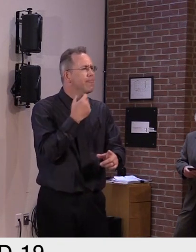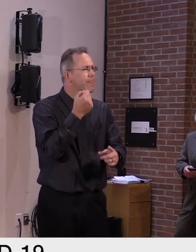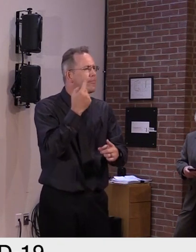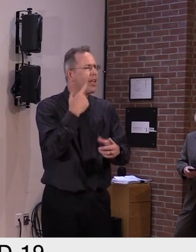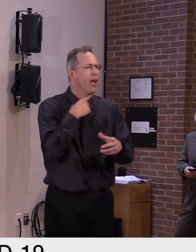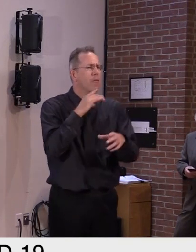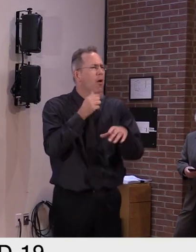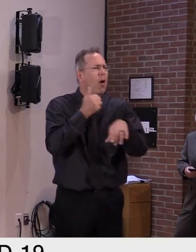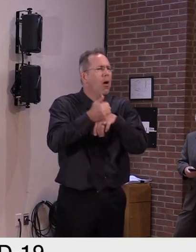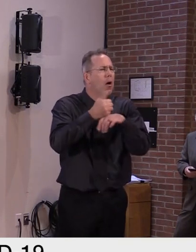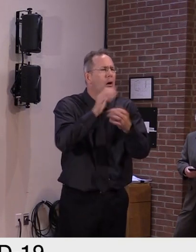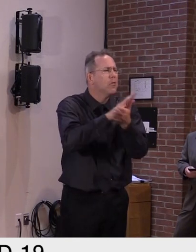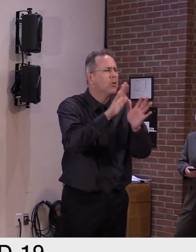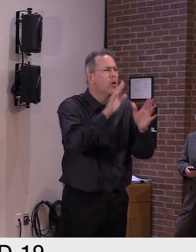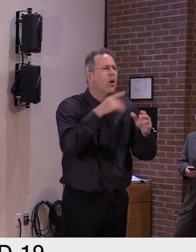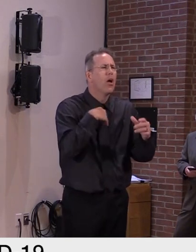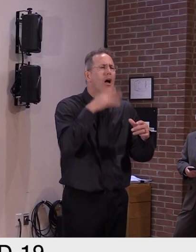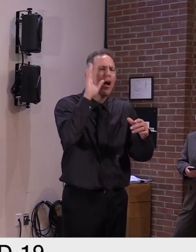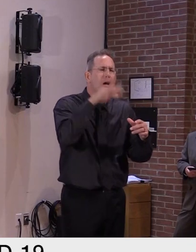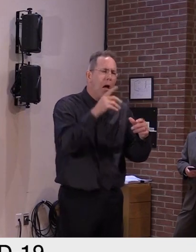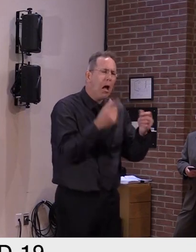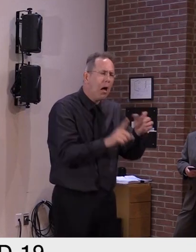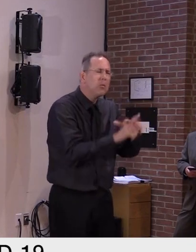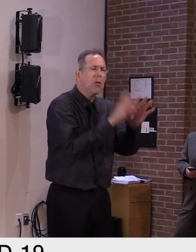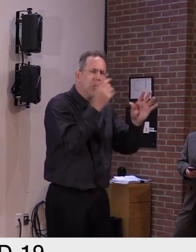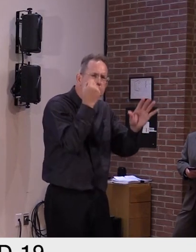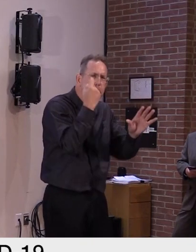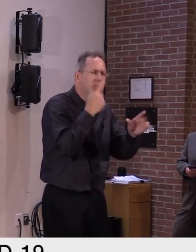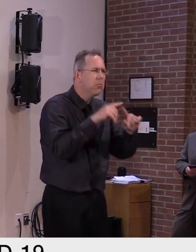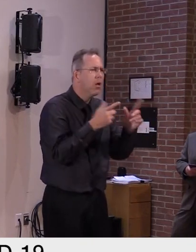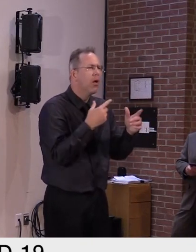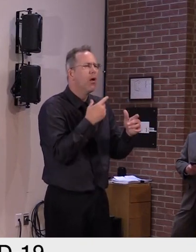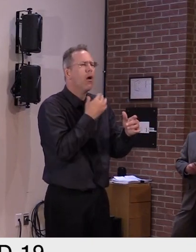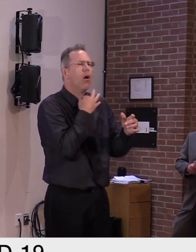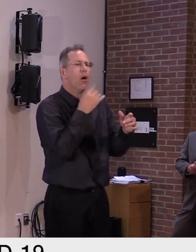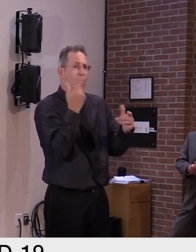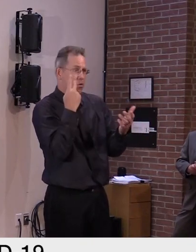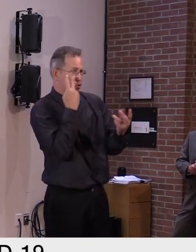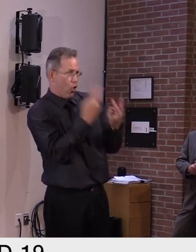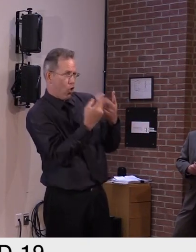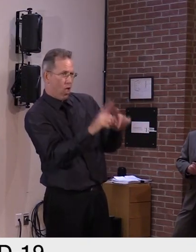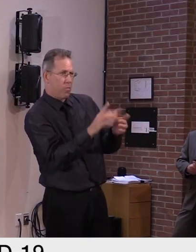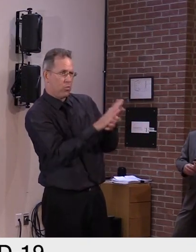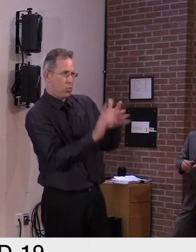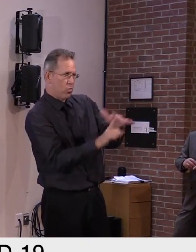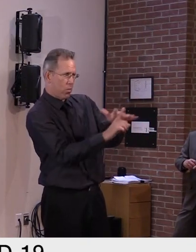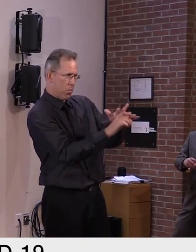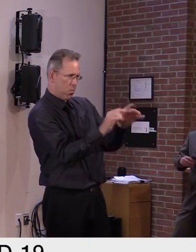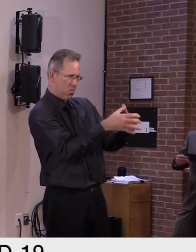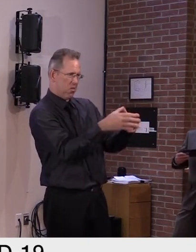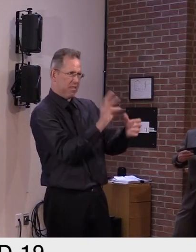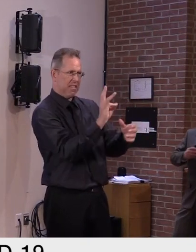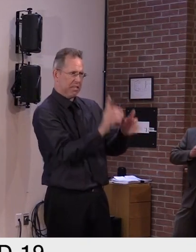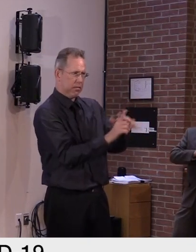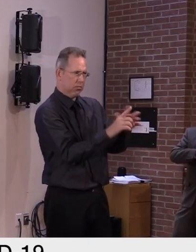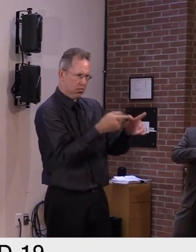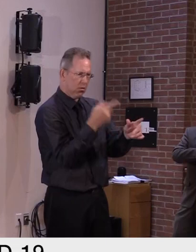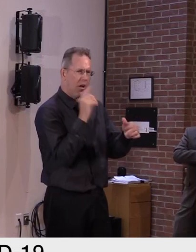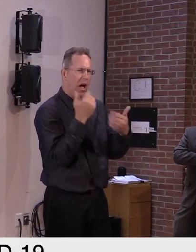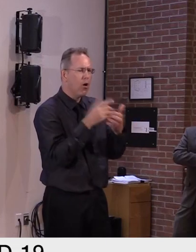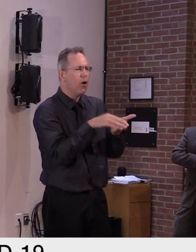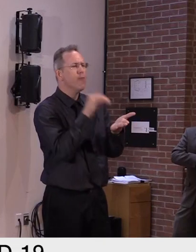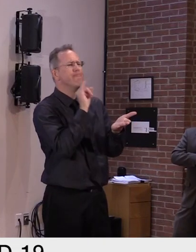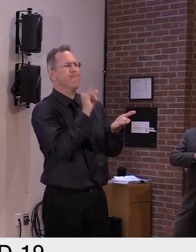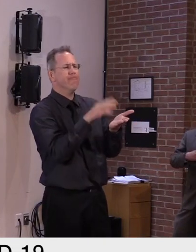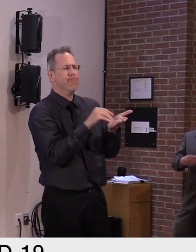to mitigate transmission within schools? No, that is a really valid and great question. And the answer